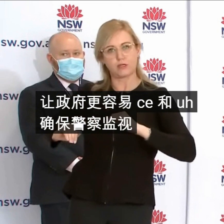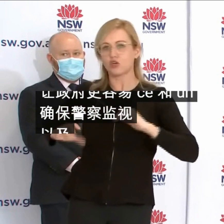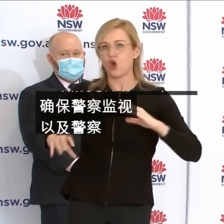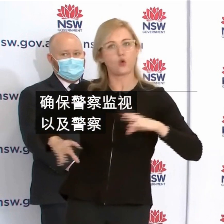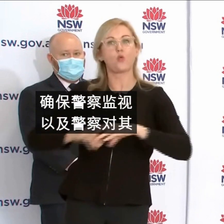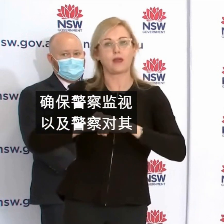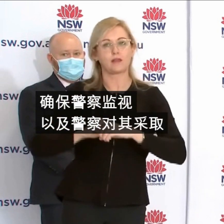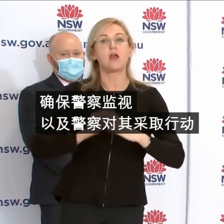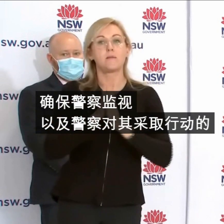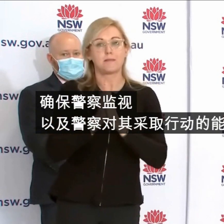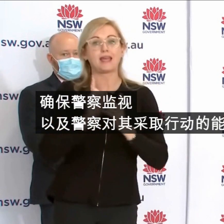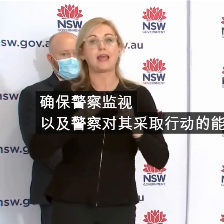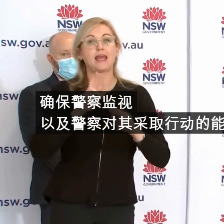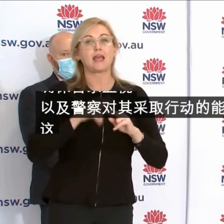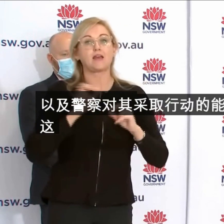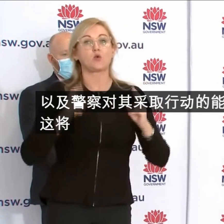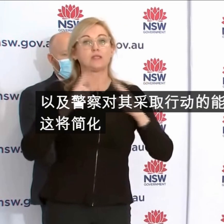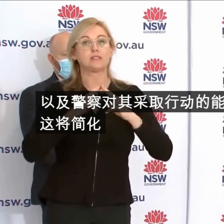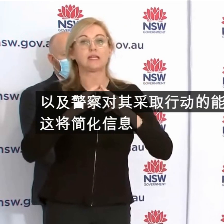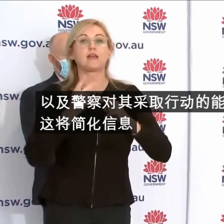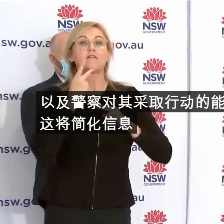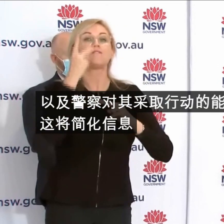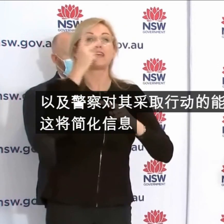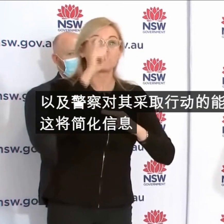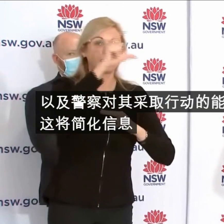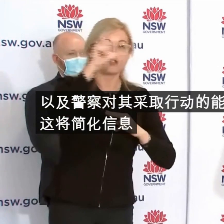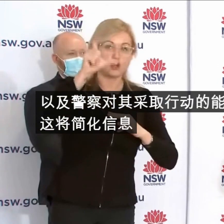surveillance and the ability for police to act on it. That will simplify the